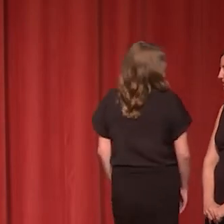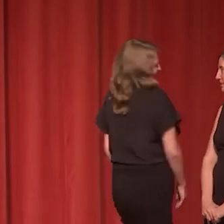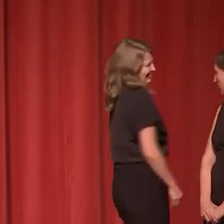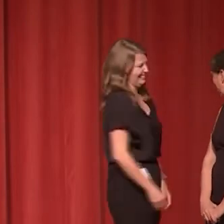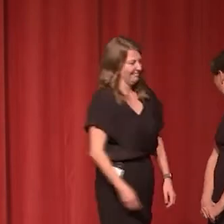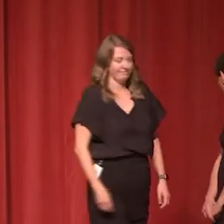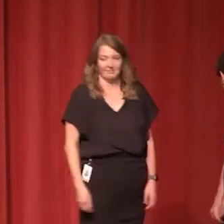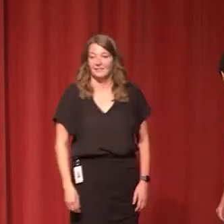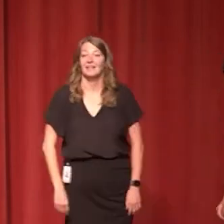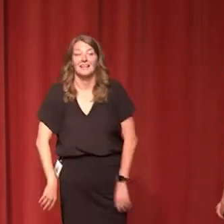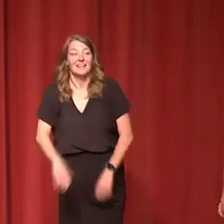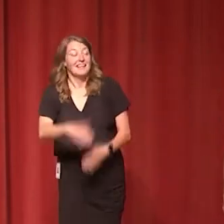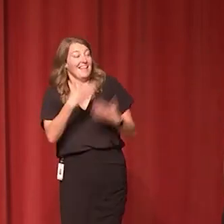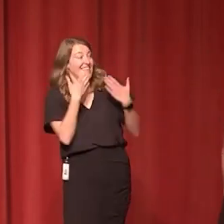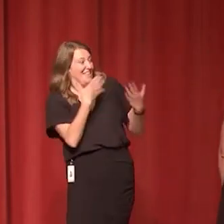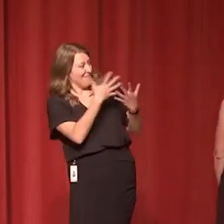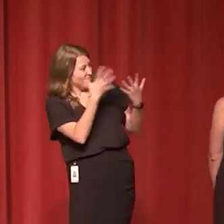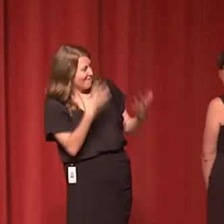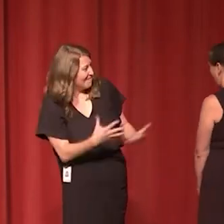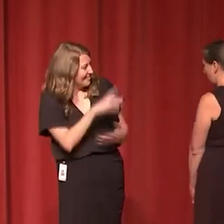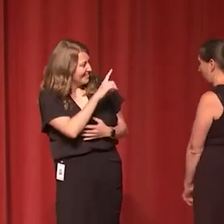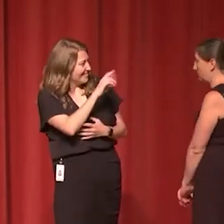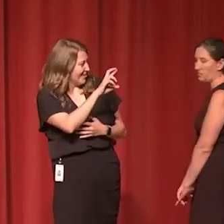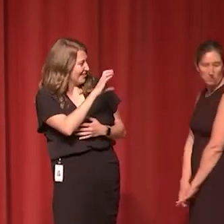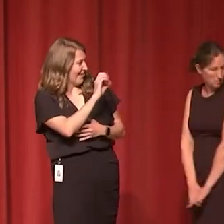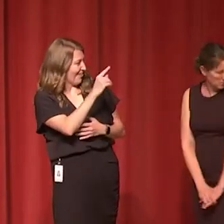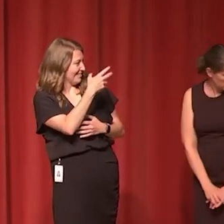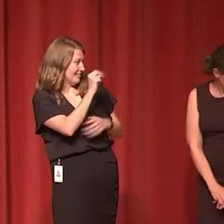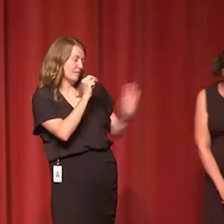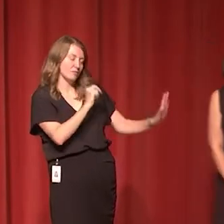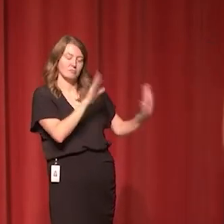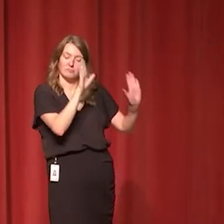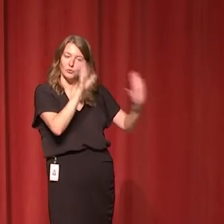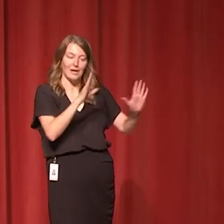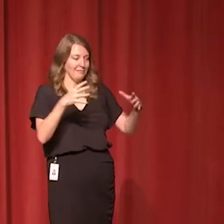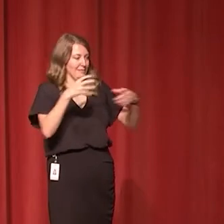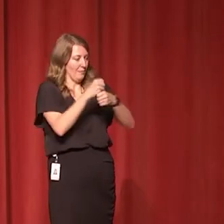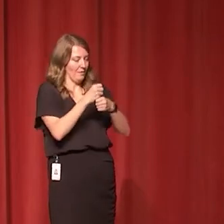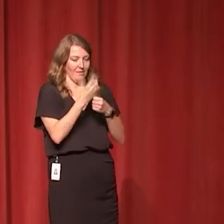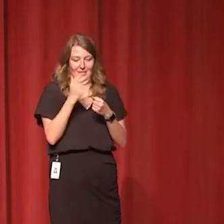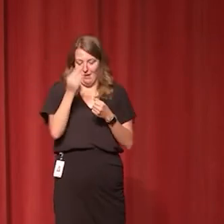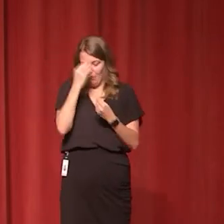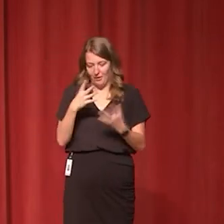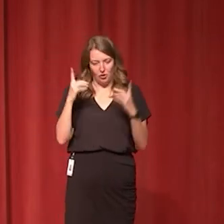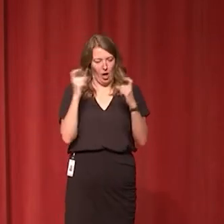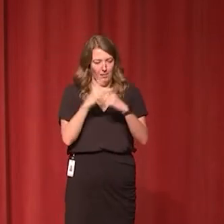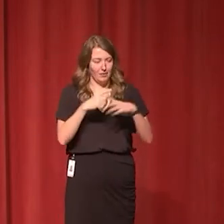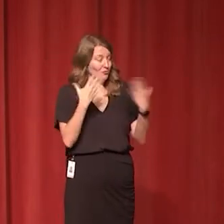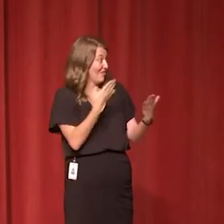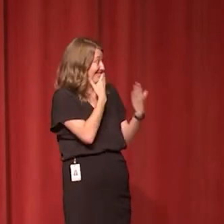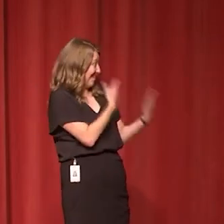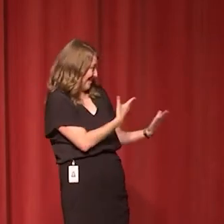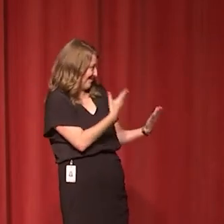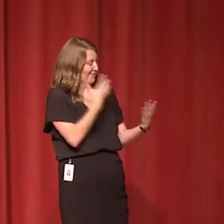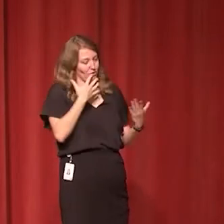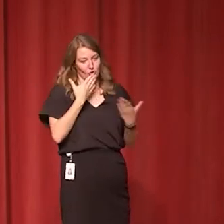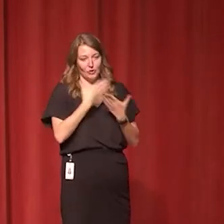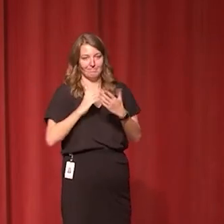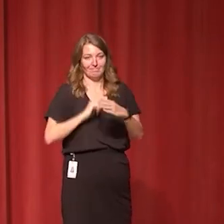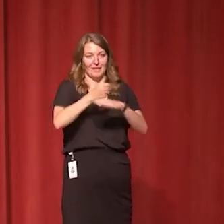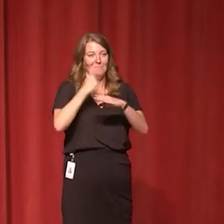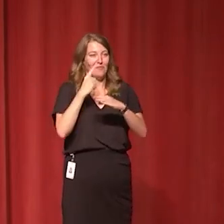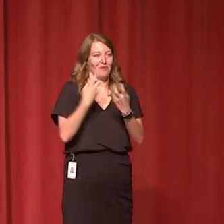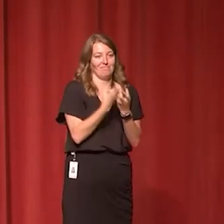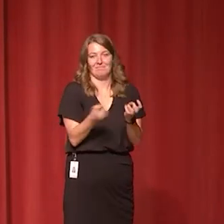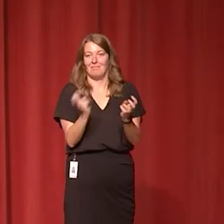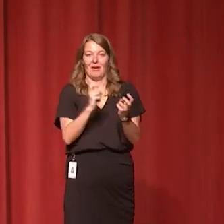Thank you so much, Dr. Carlson. That was a really masterful summary of a lot of very complicated information. So thank you, and it's going to set us up well for our panel